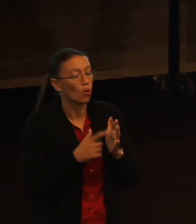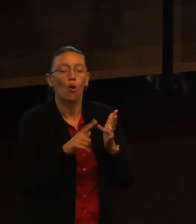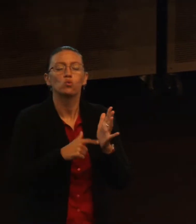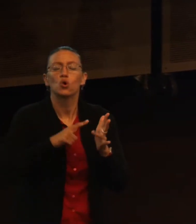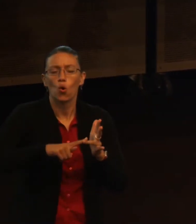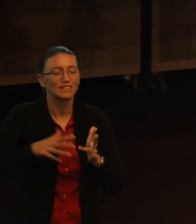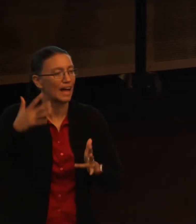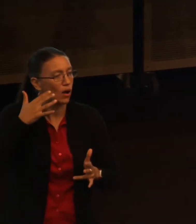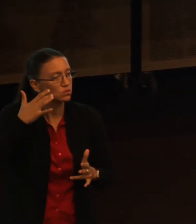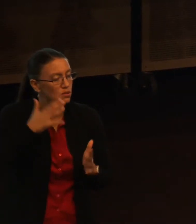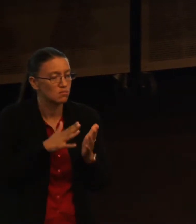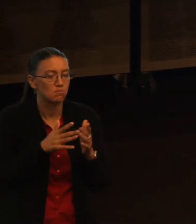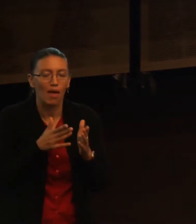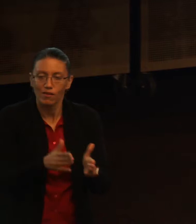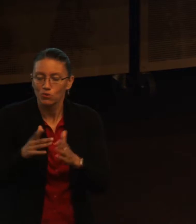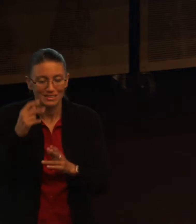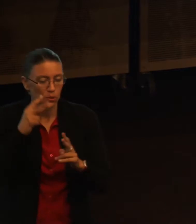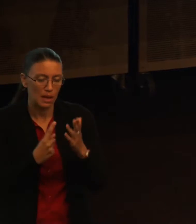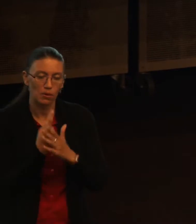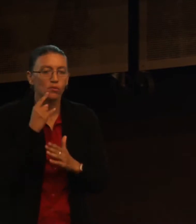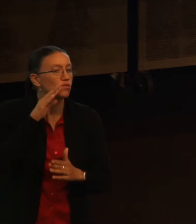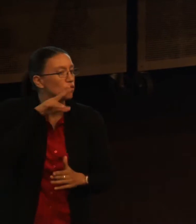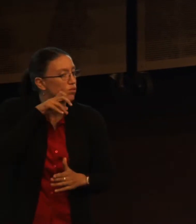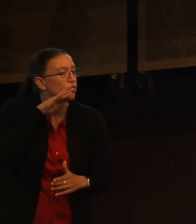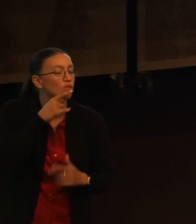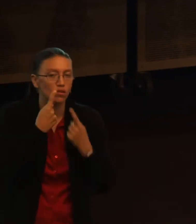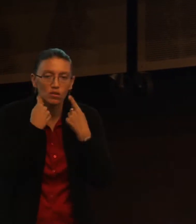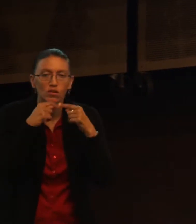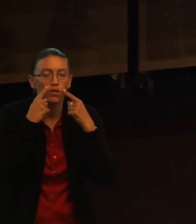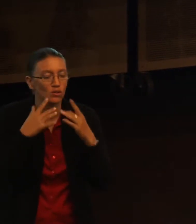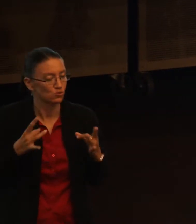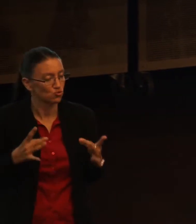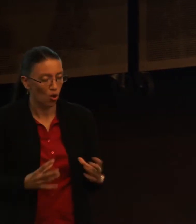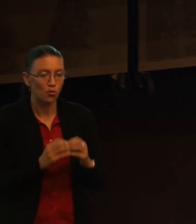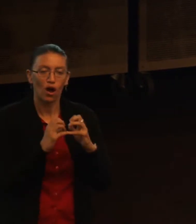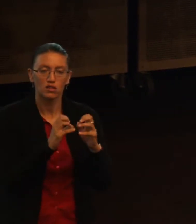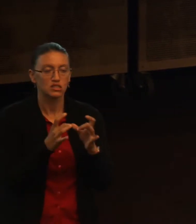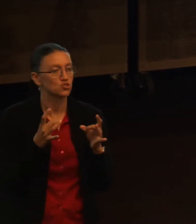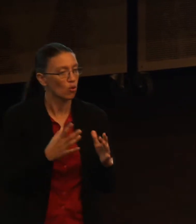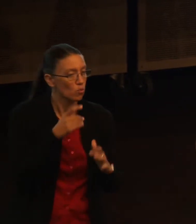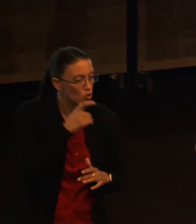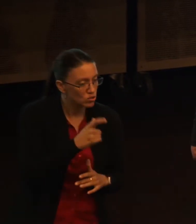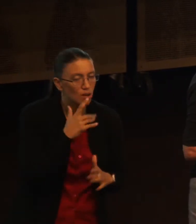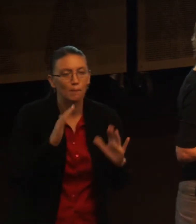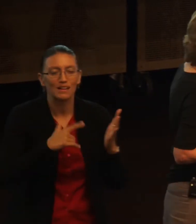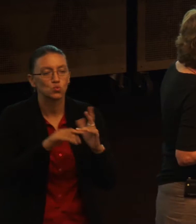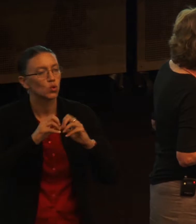we can see what's going on with the articulators in producing consonants at the beginnings of words compared to consonants at the ends of